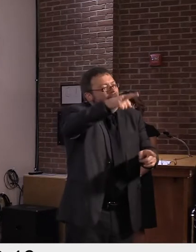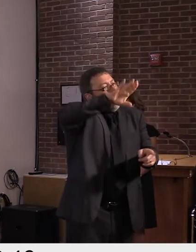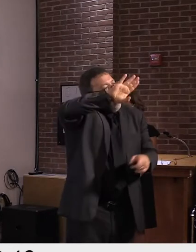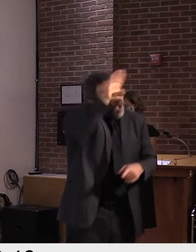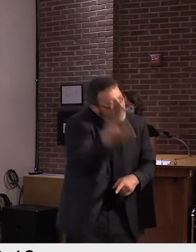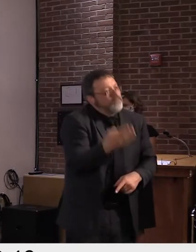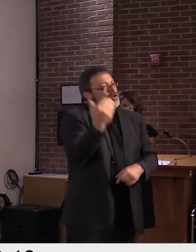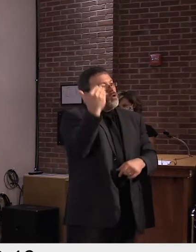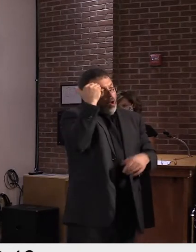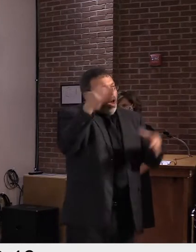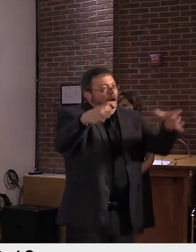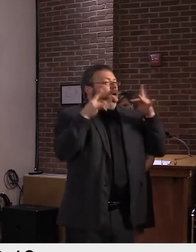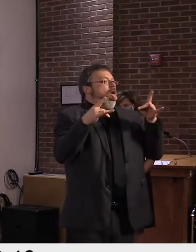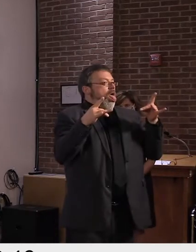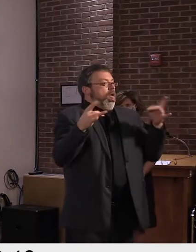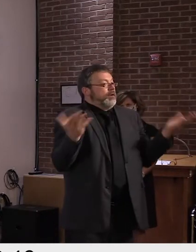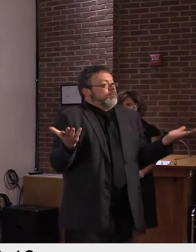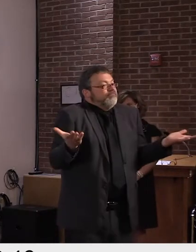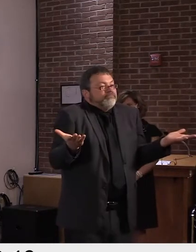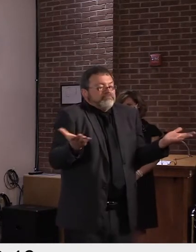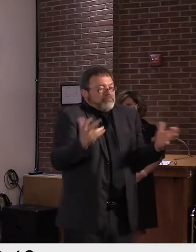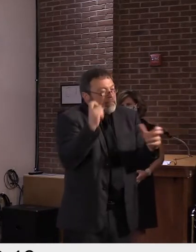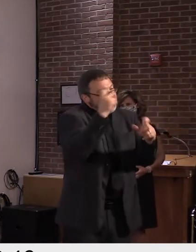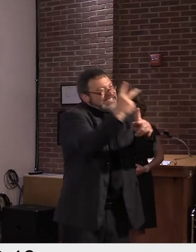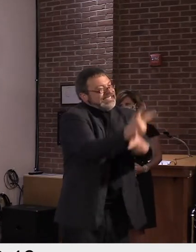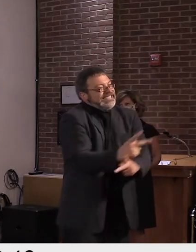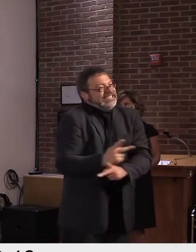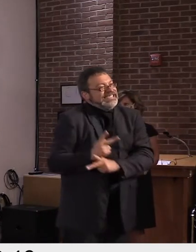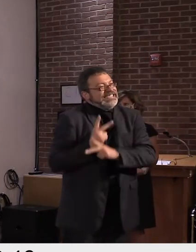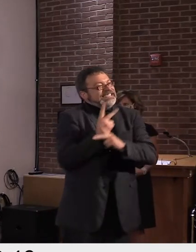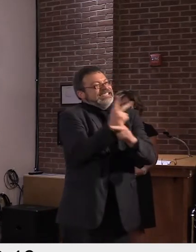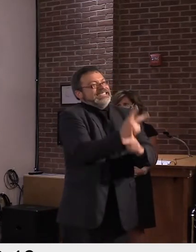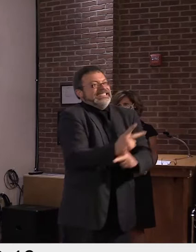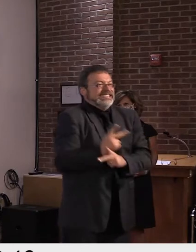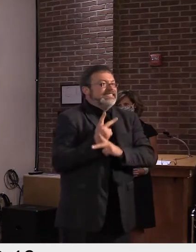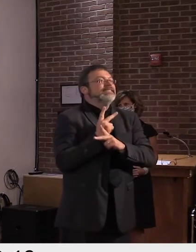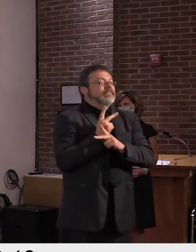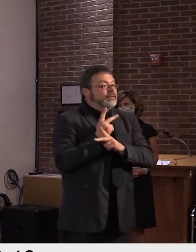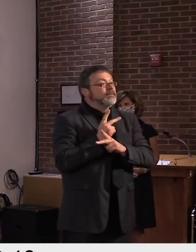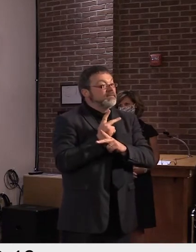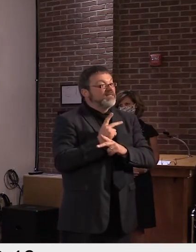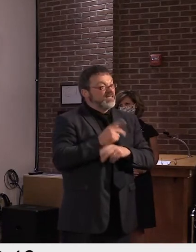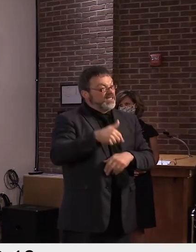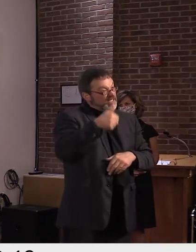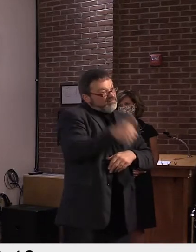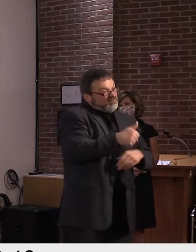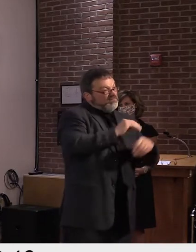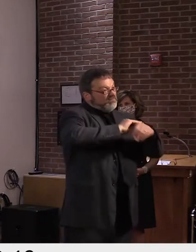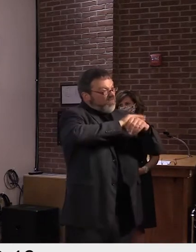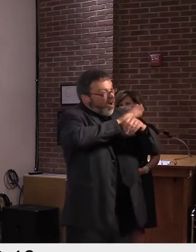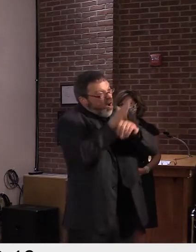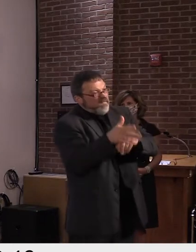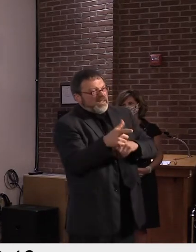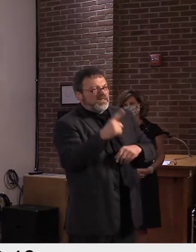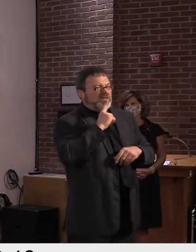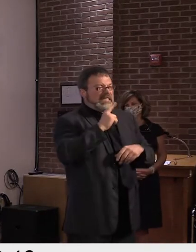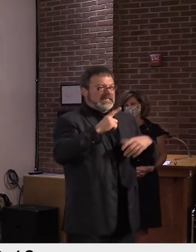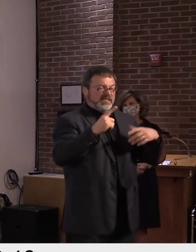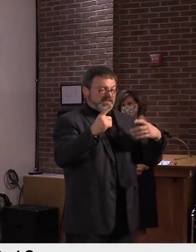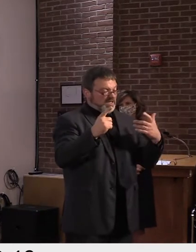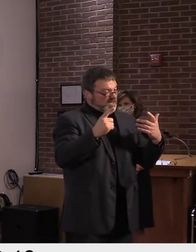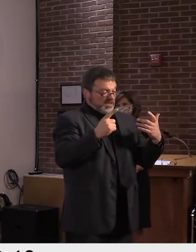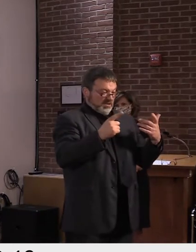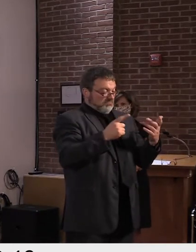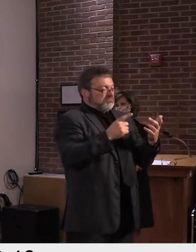older Vermonters, people with chronic conditions, and for children and in adults who have